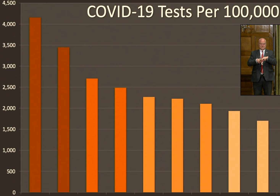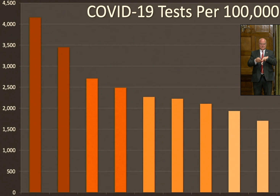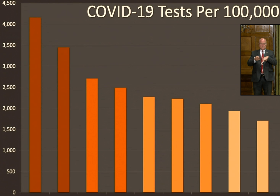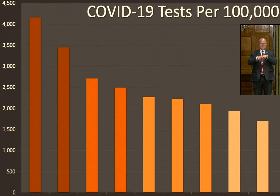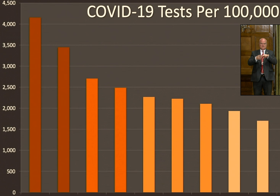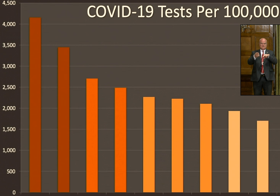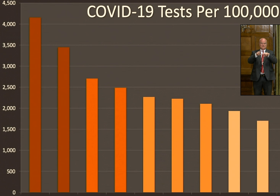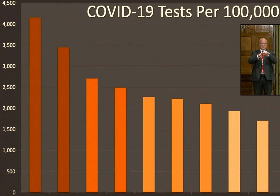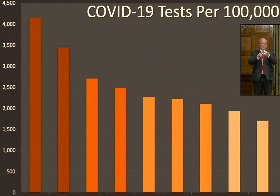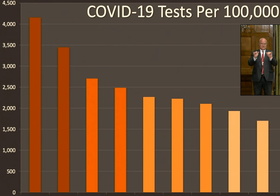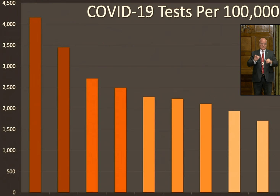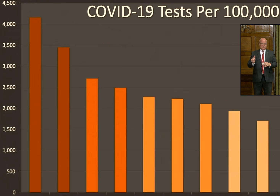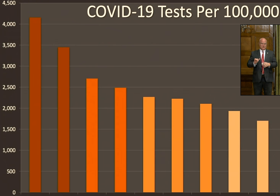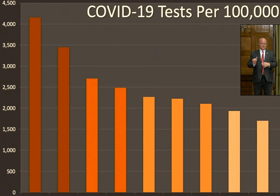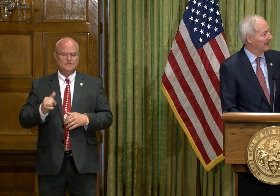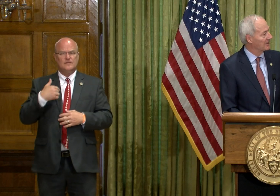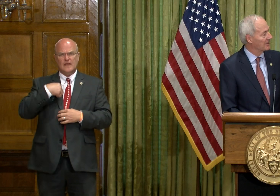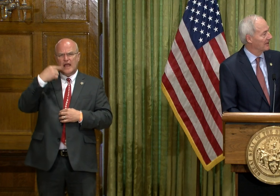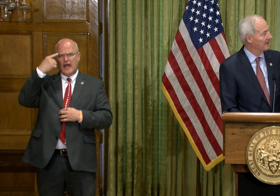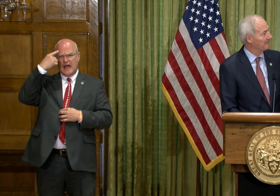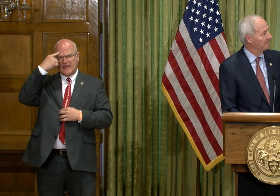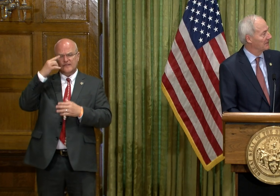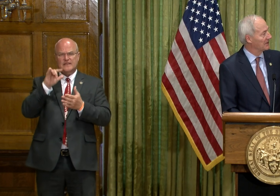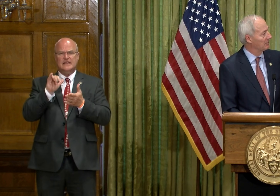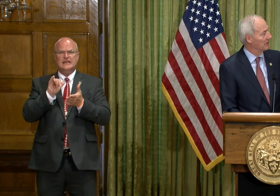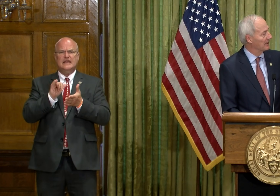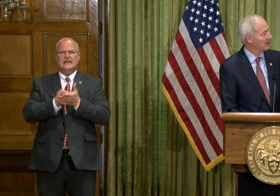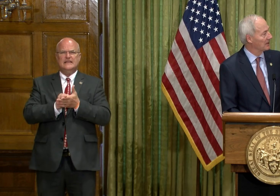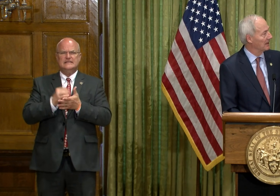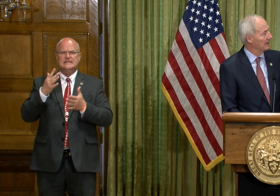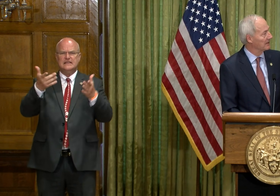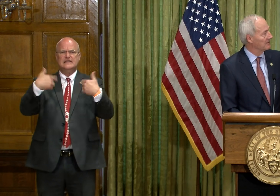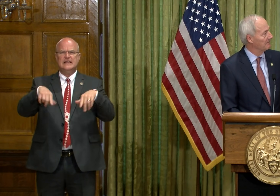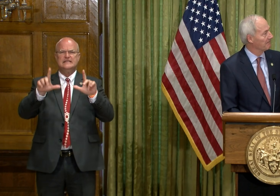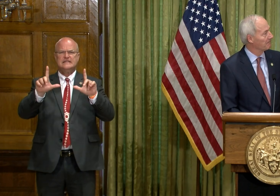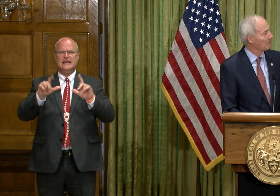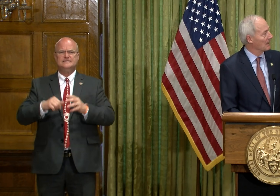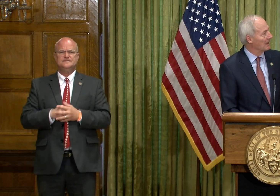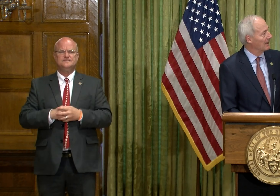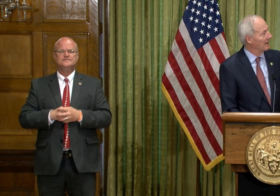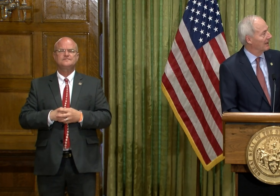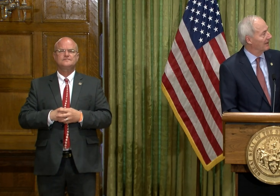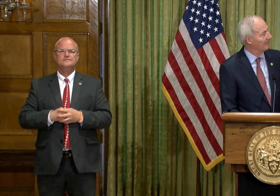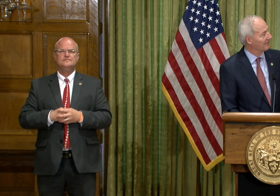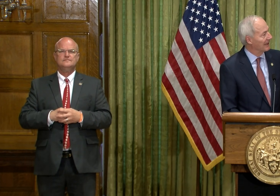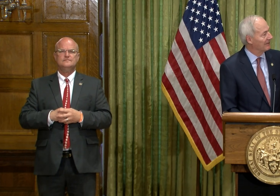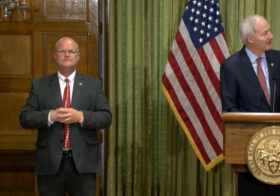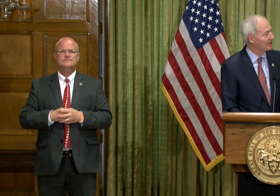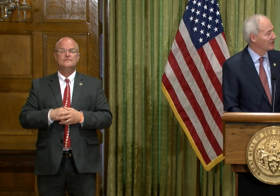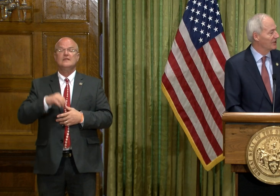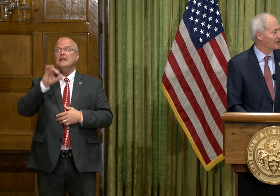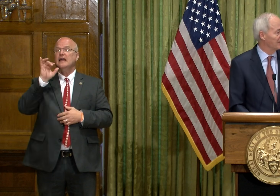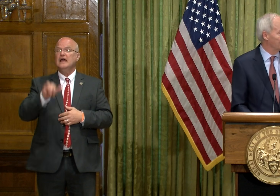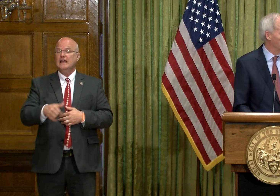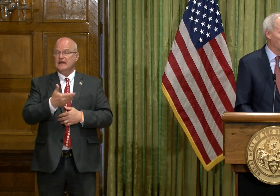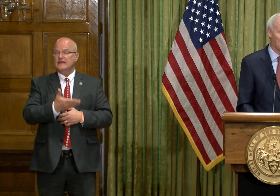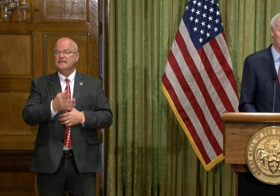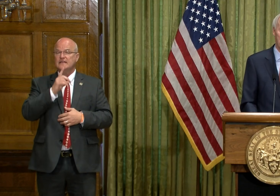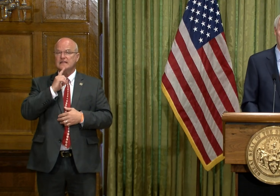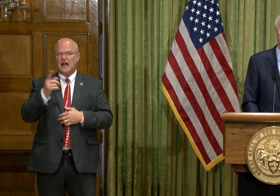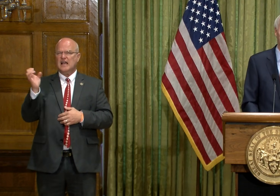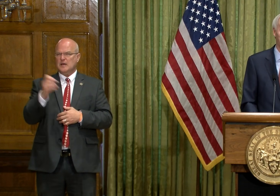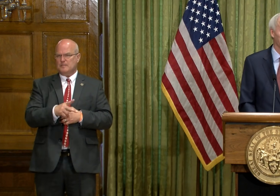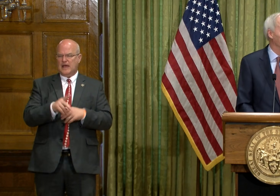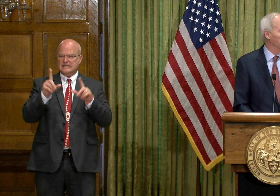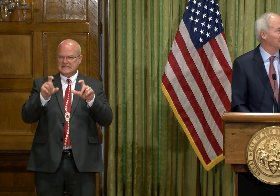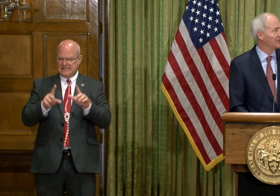its capacity. And I think that's, let's see what the next slide is. And this is just, I'm going to